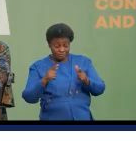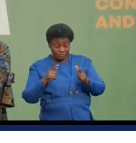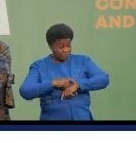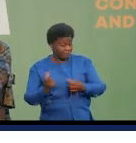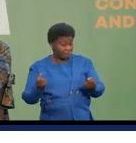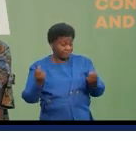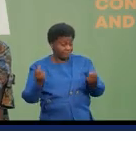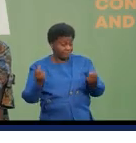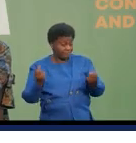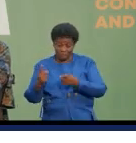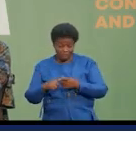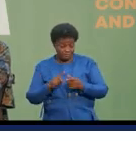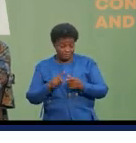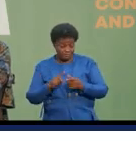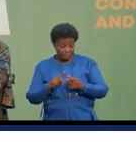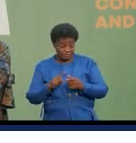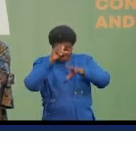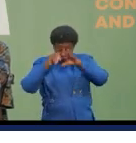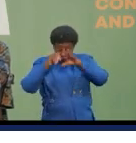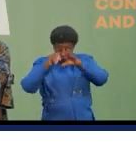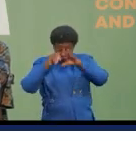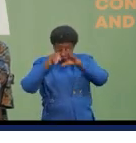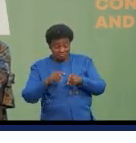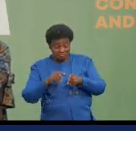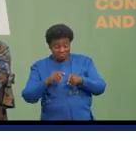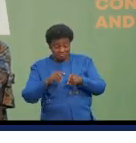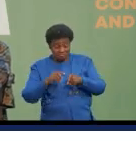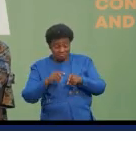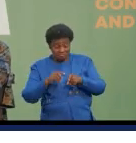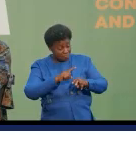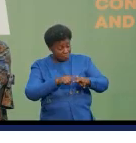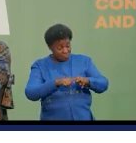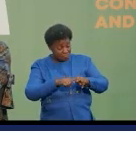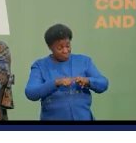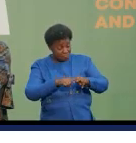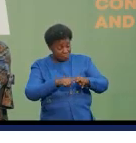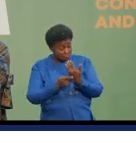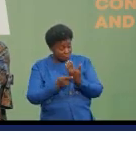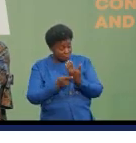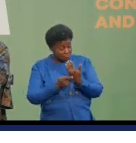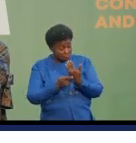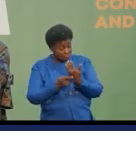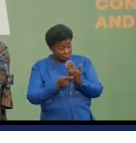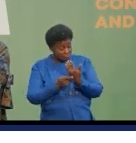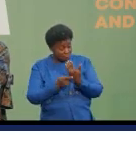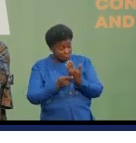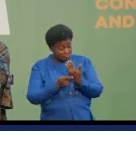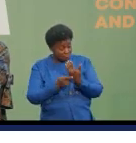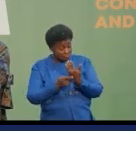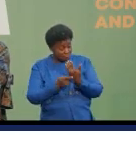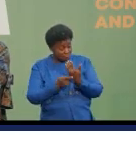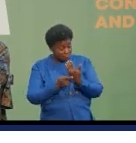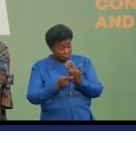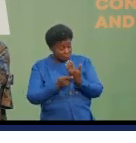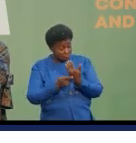other programs are learning from what we did well in the HIV program. From a baseline of nearly 0 in the late 90s, we now